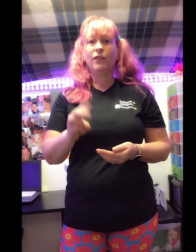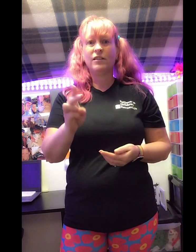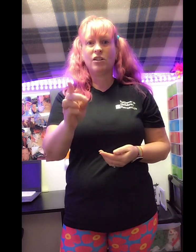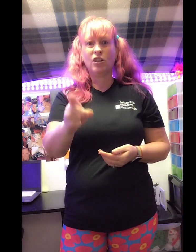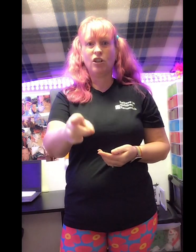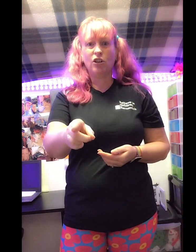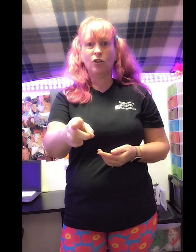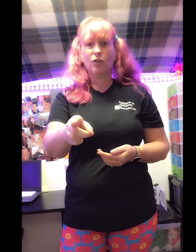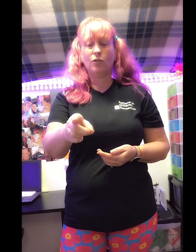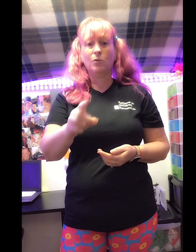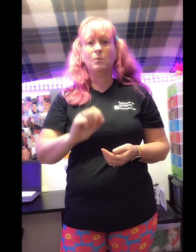to you.